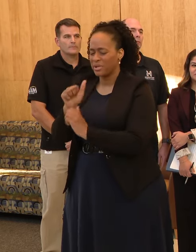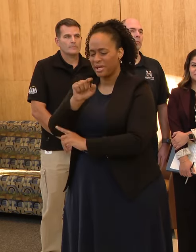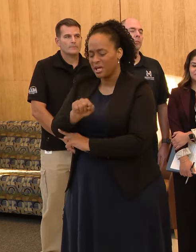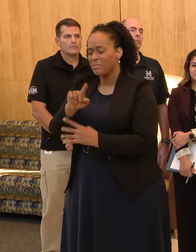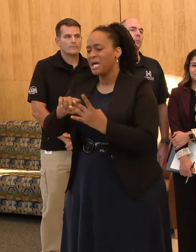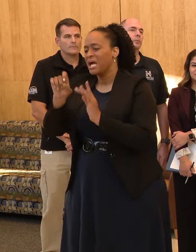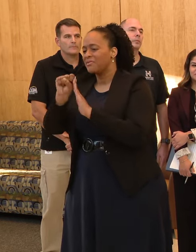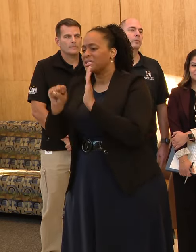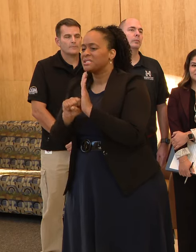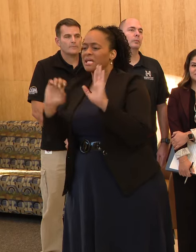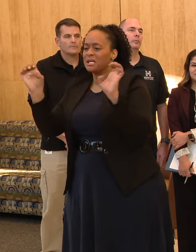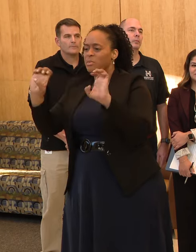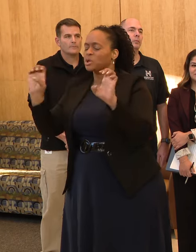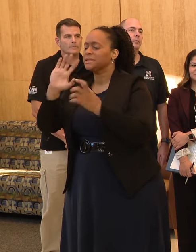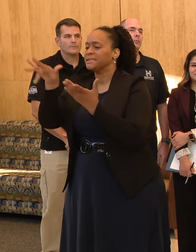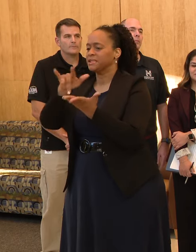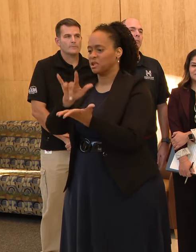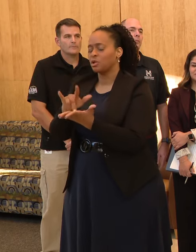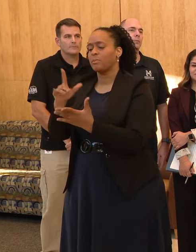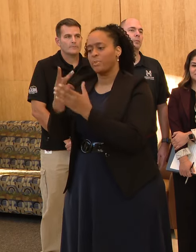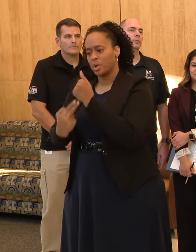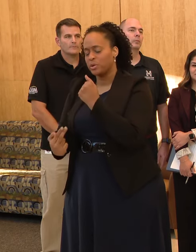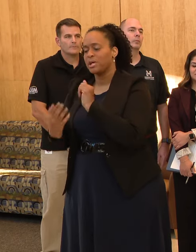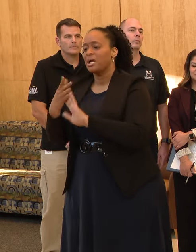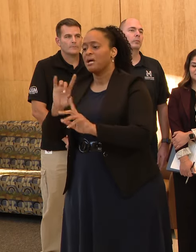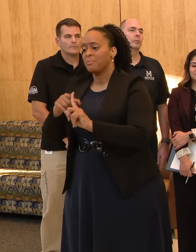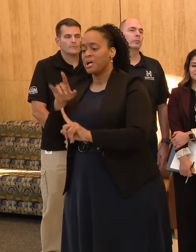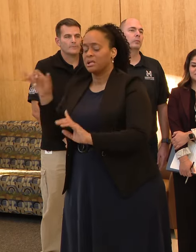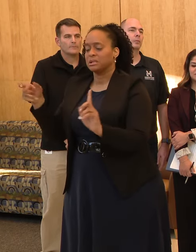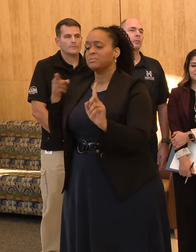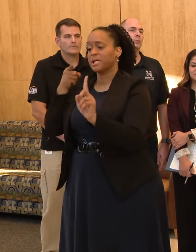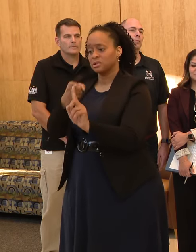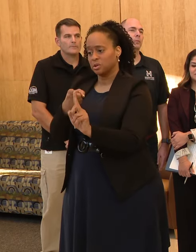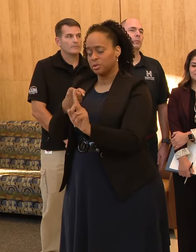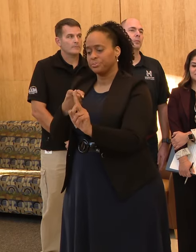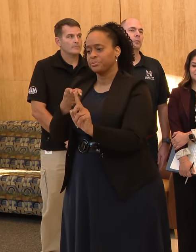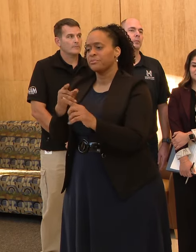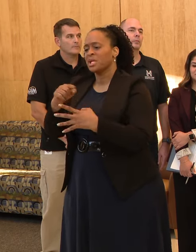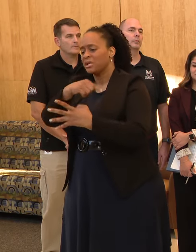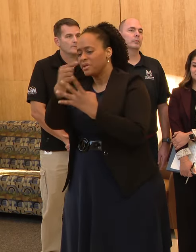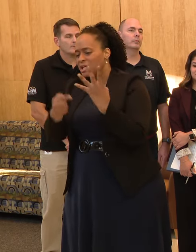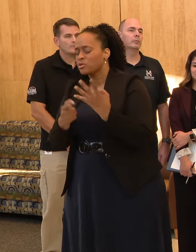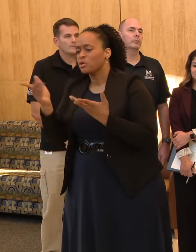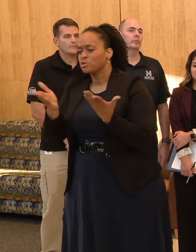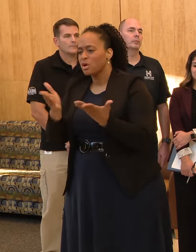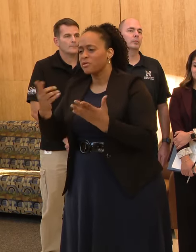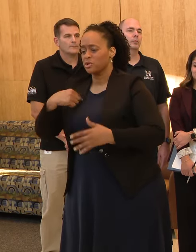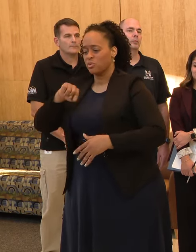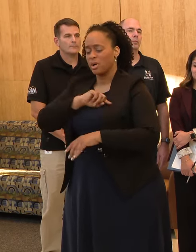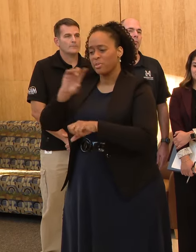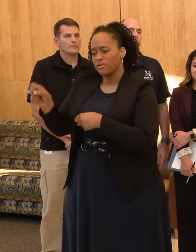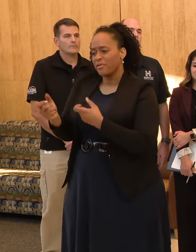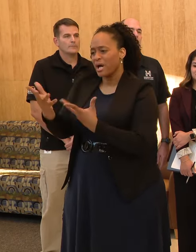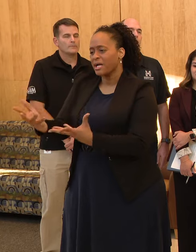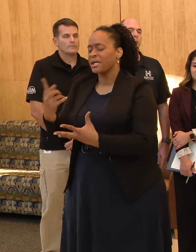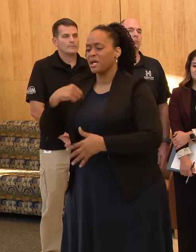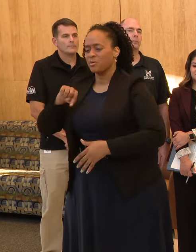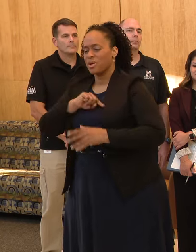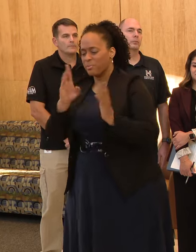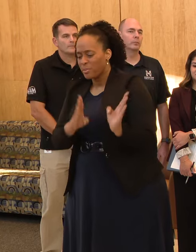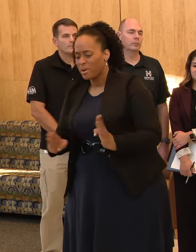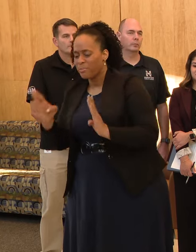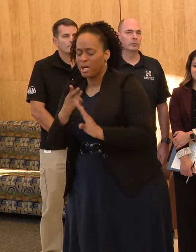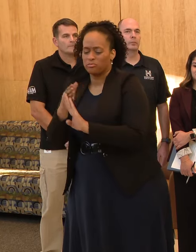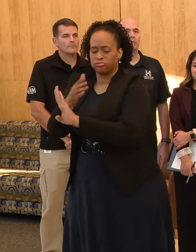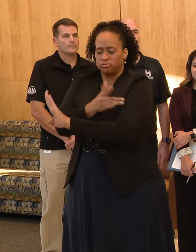and the State Emergency Center. But it gets back to these are the services we're providing and we're prepared